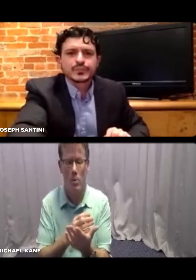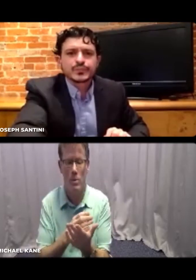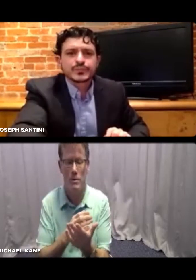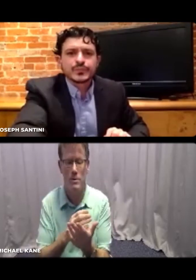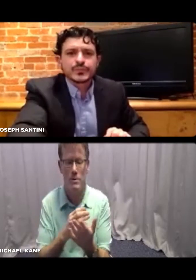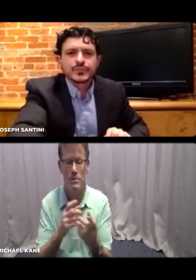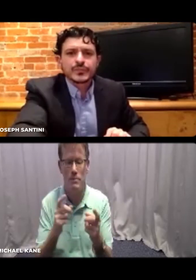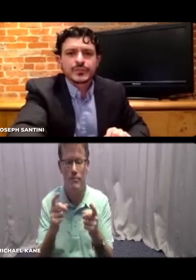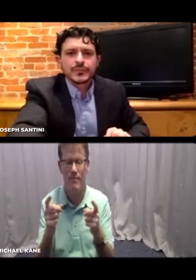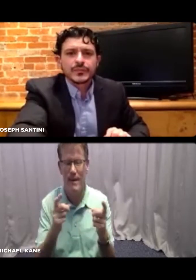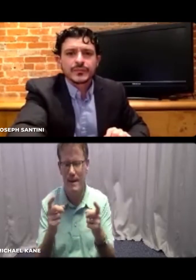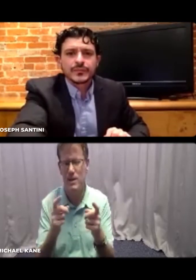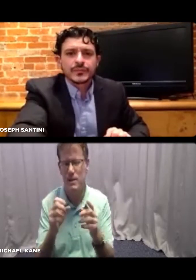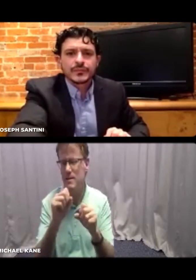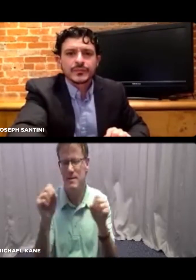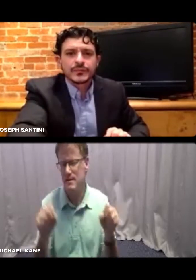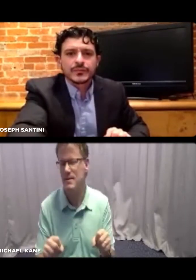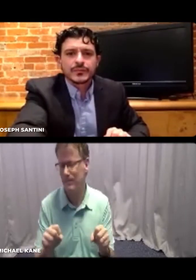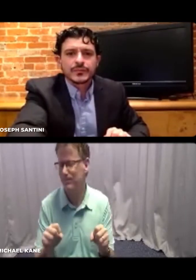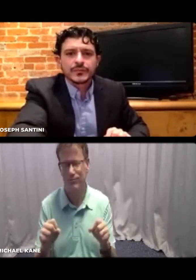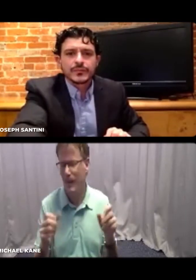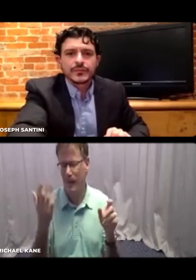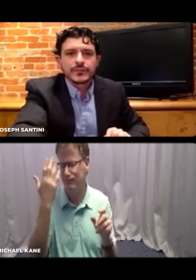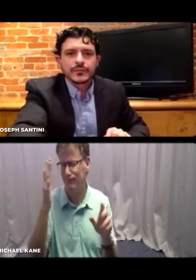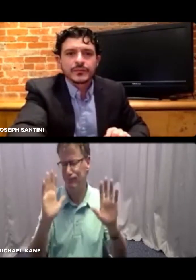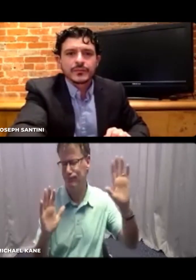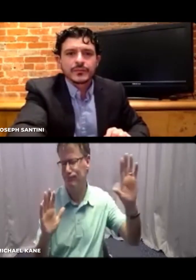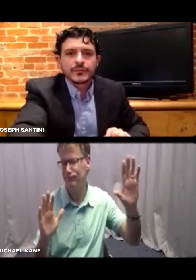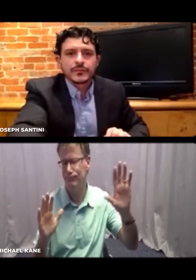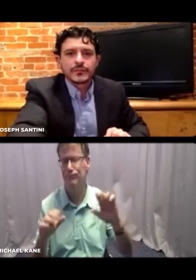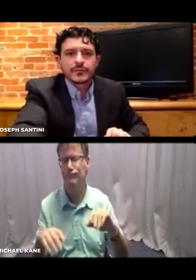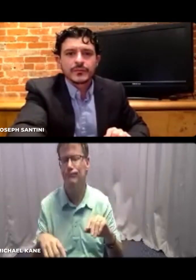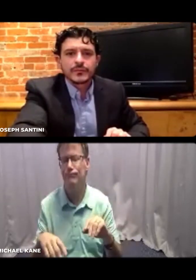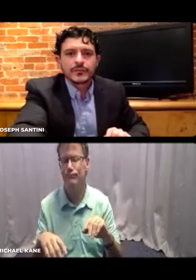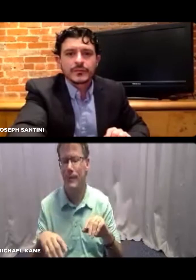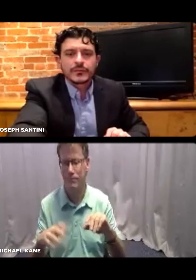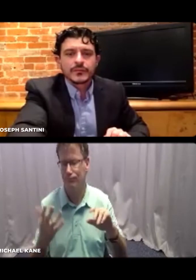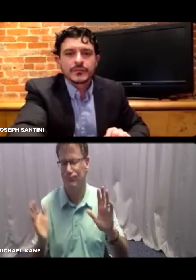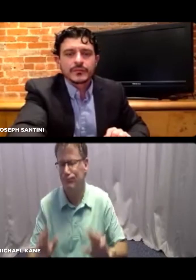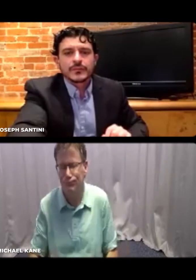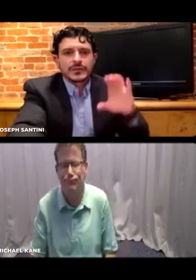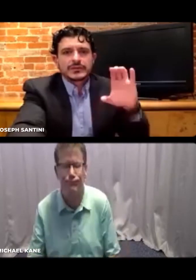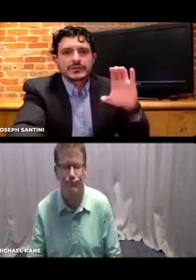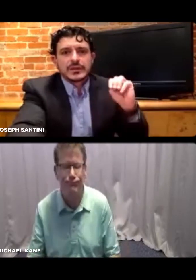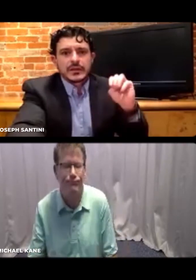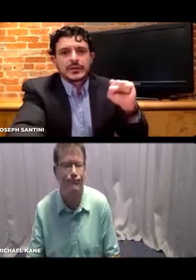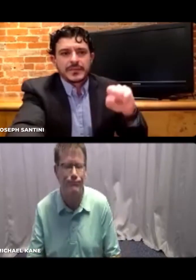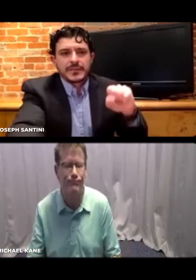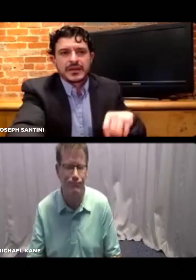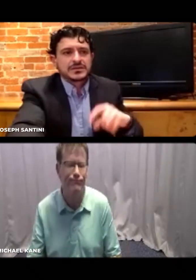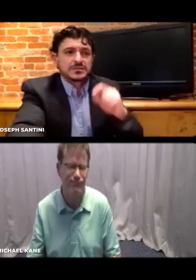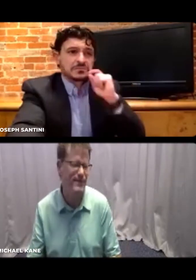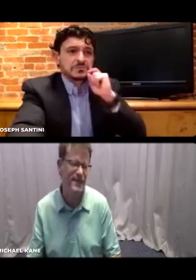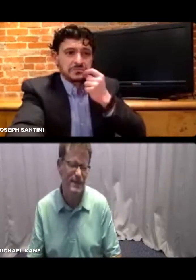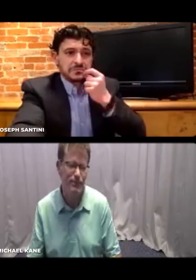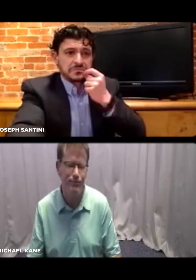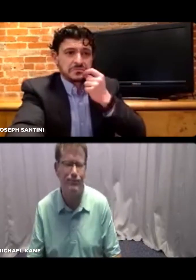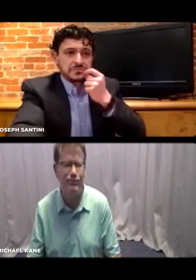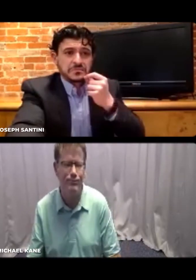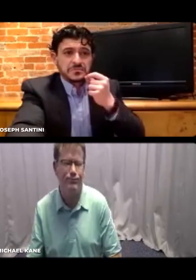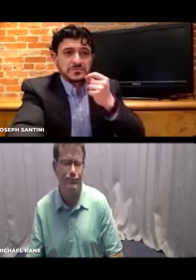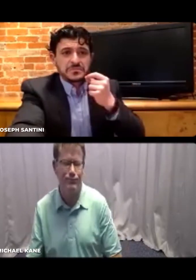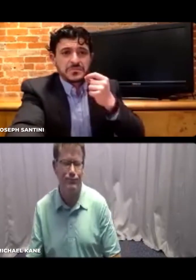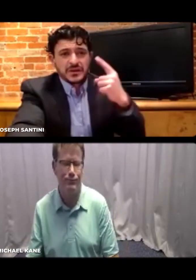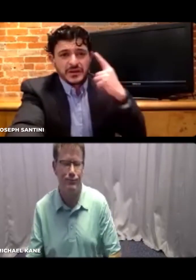Yeah, it was some type of CMS, A CMS, management system. yeah, course management